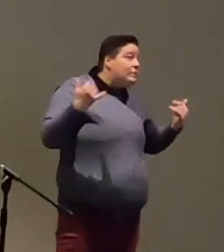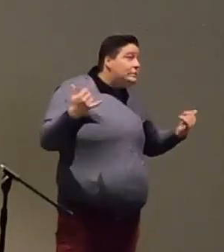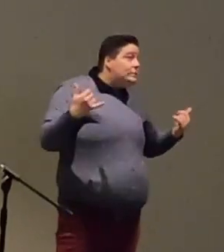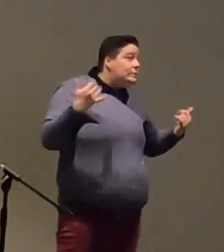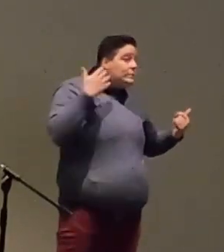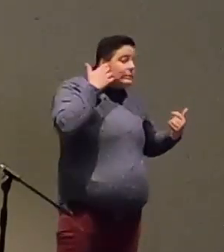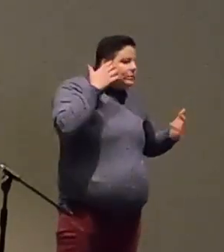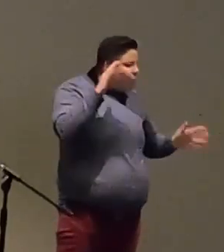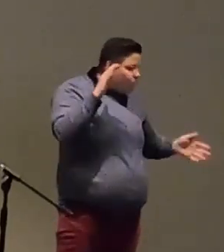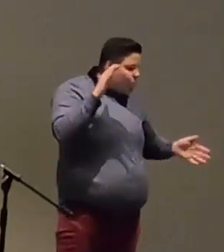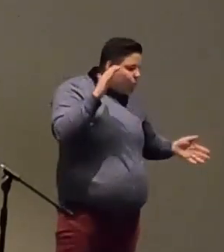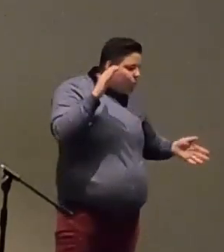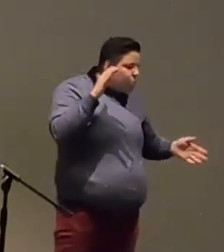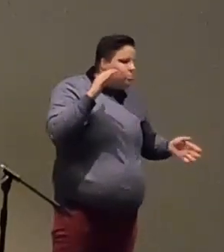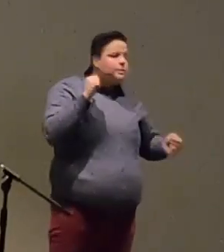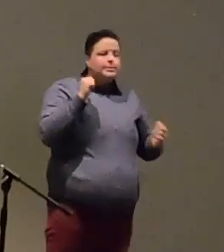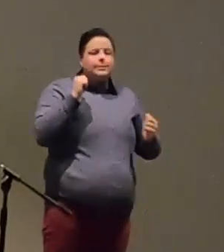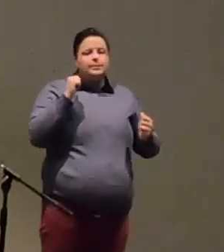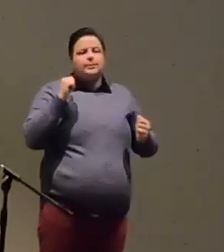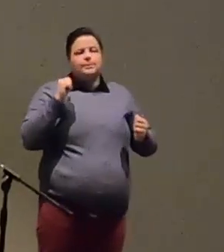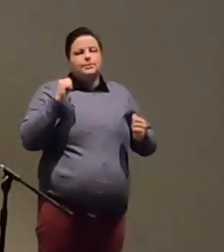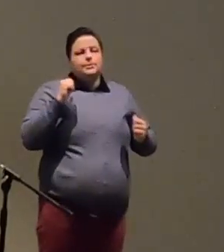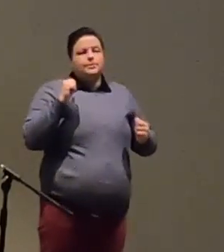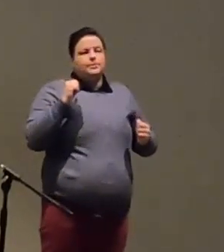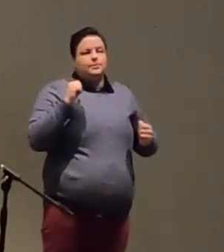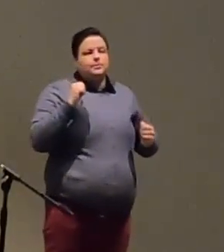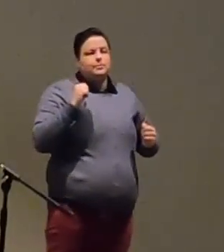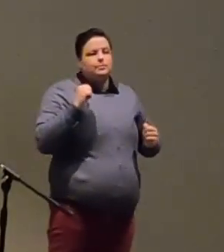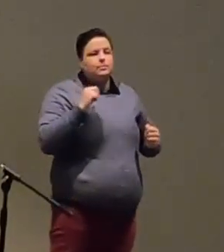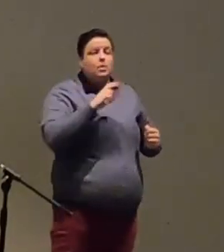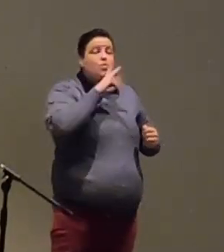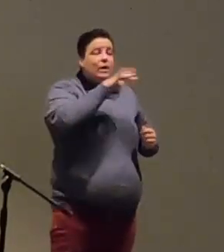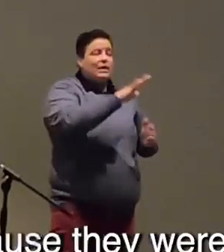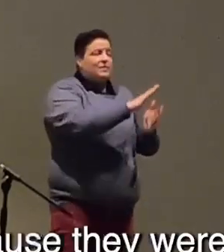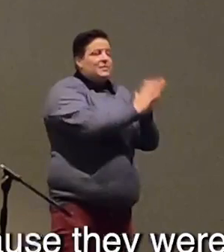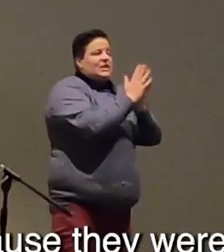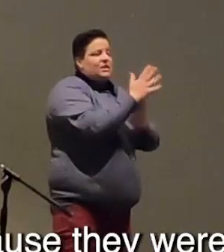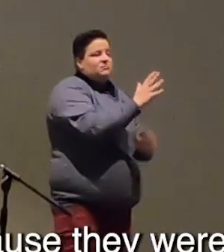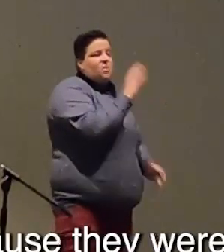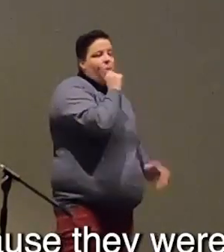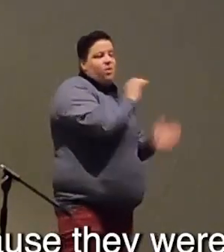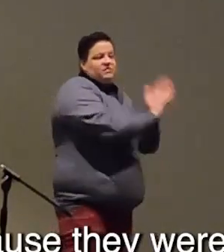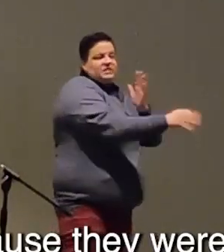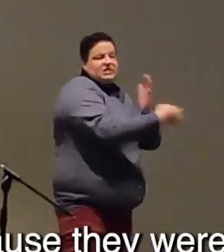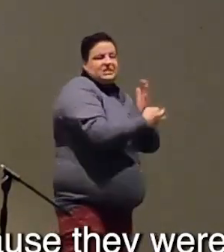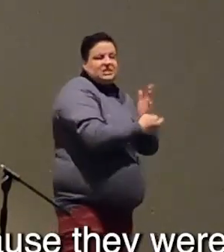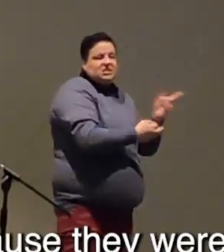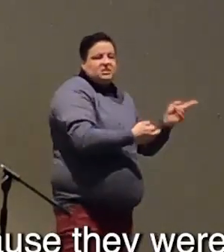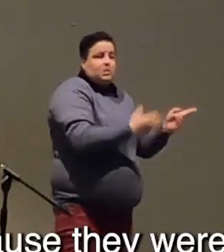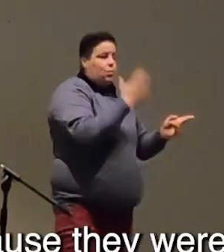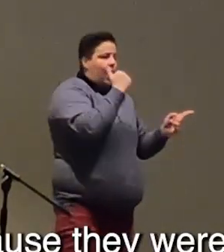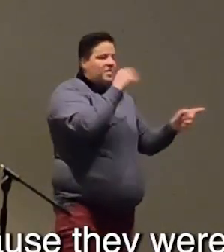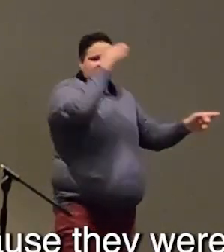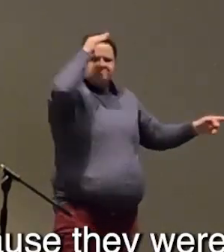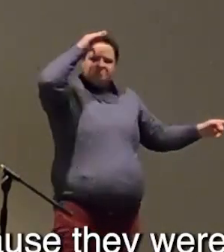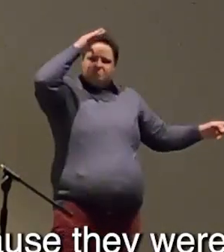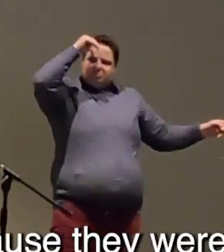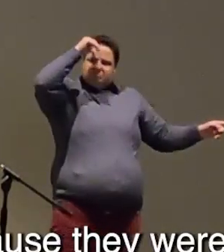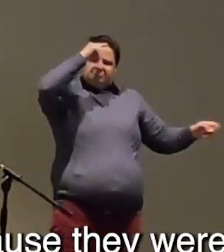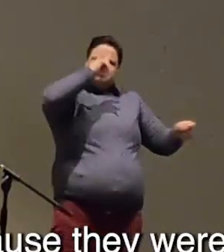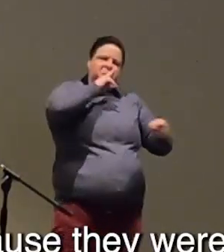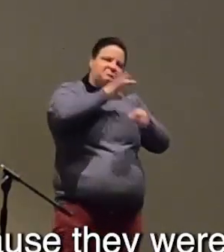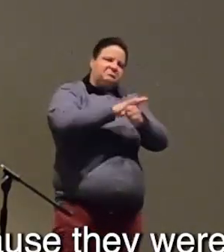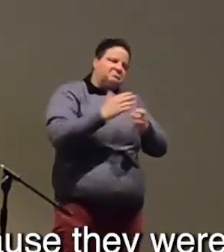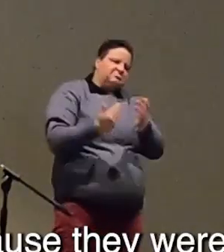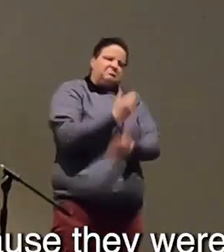today, but it really went out of fashion because they weren't open to committing to